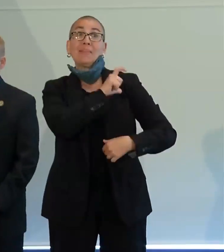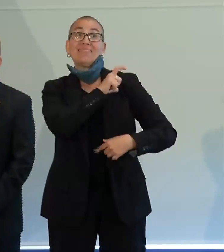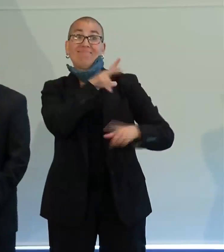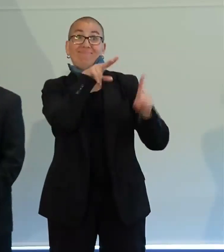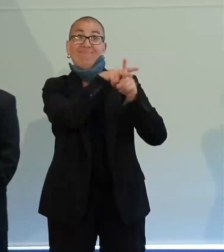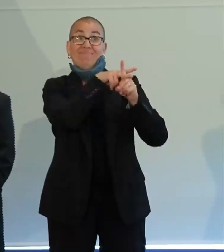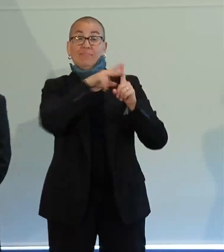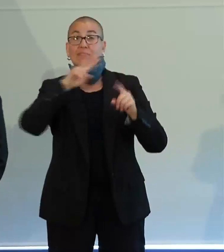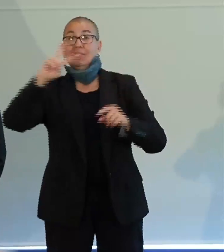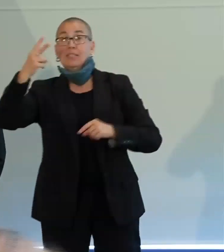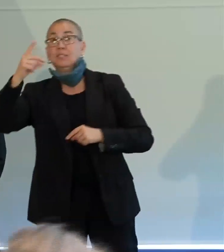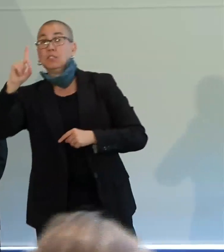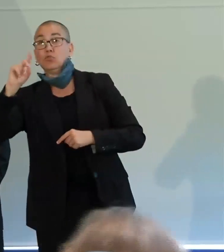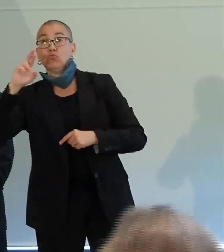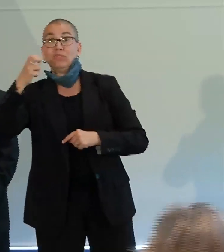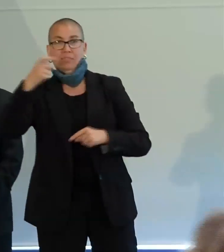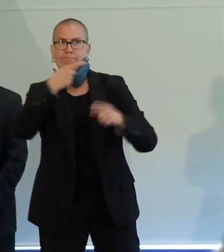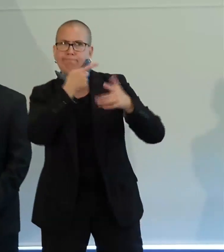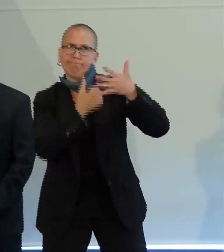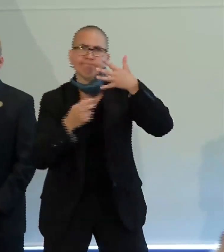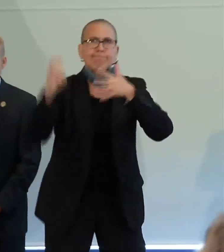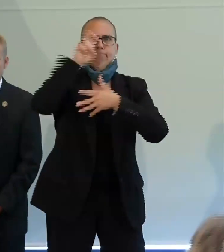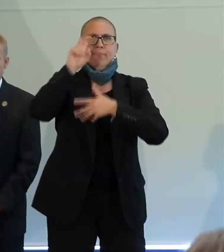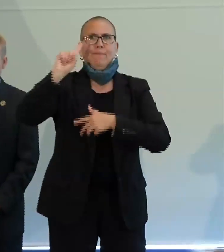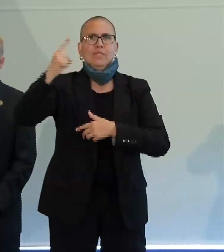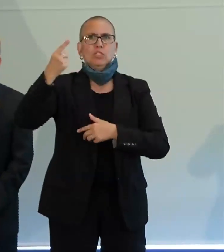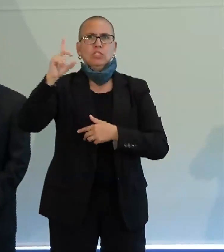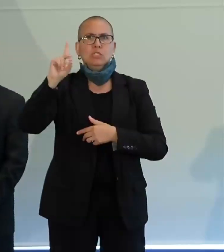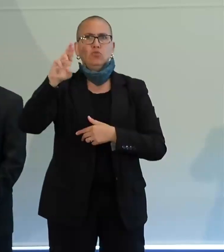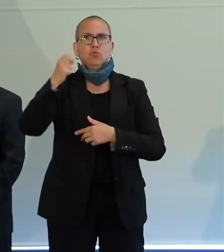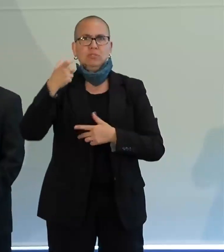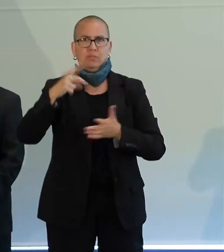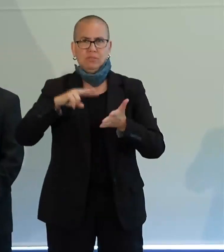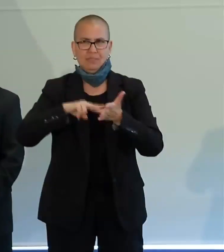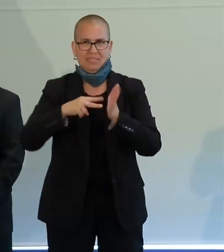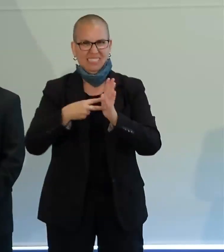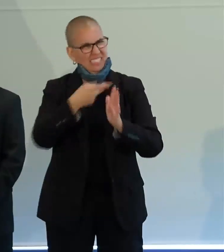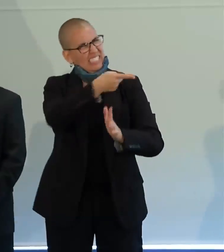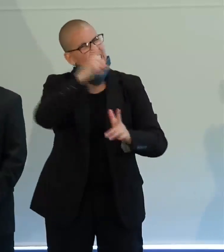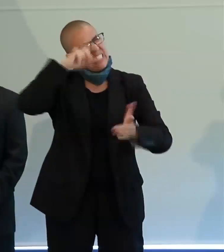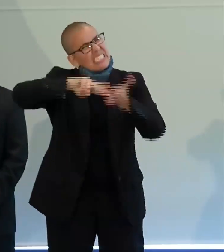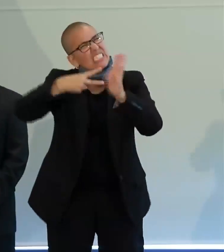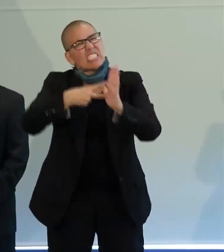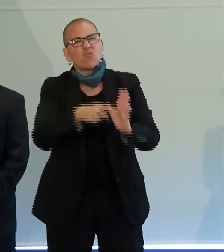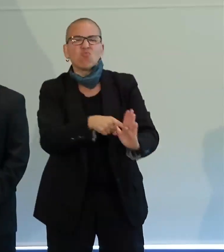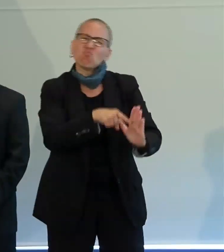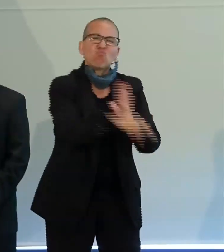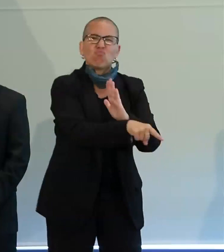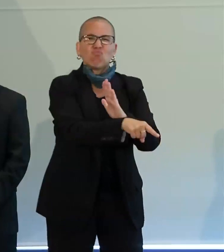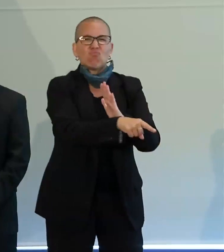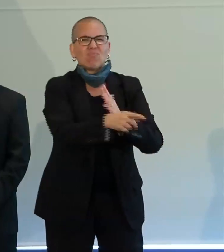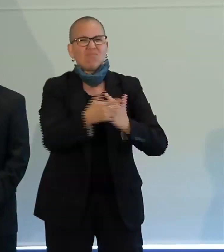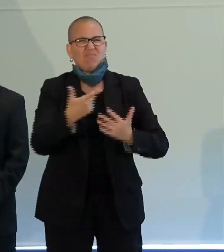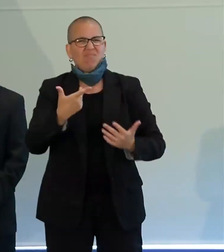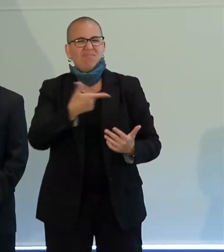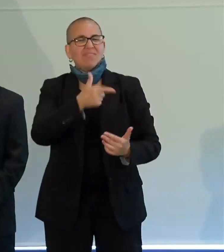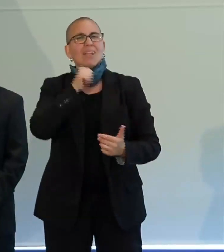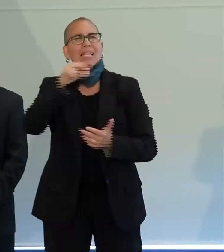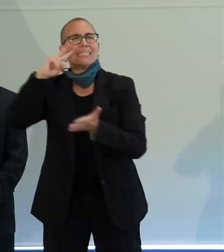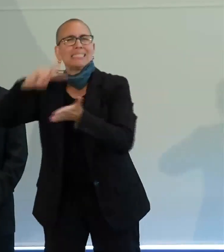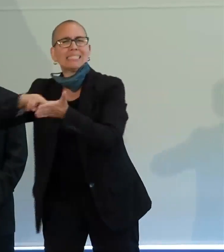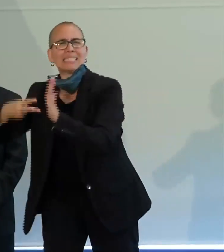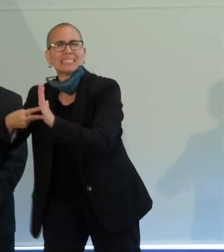murder while committing a felony. Can you explain what that charge means, unintentional murder versus